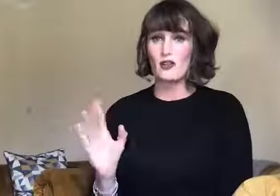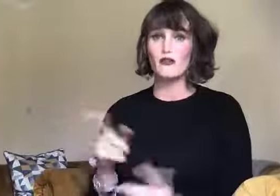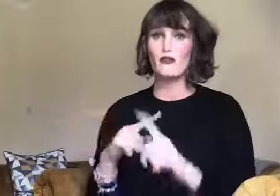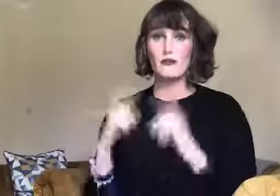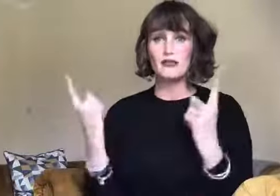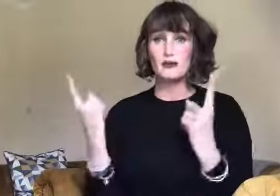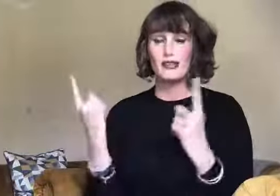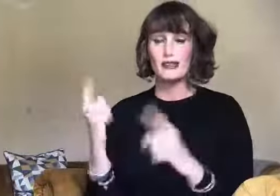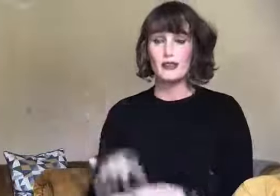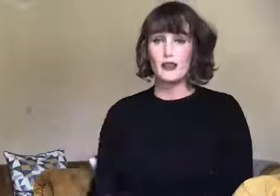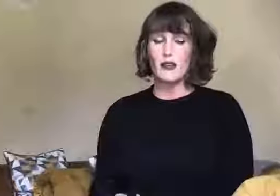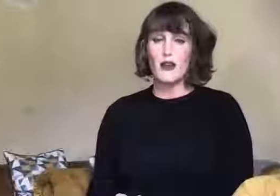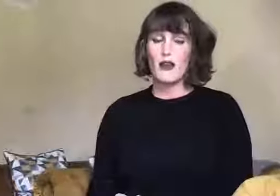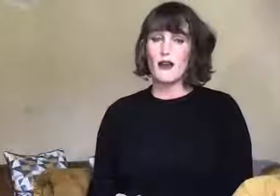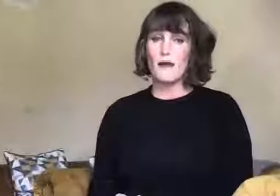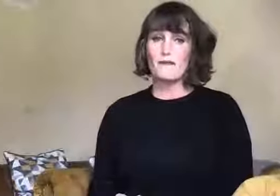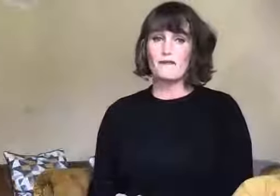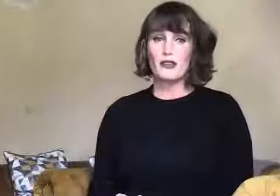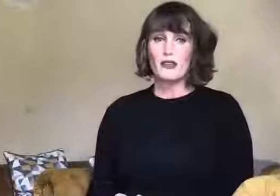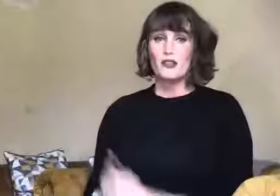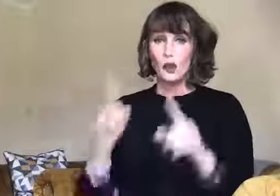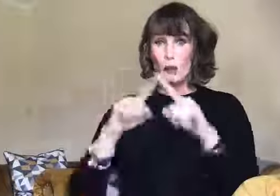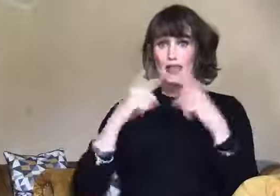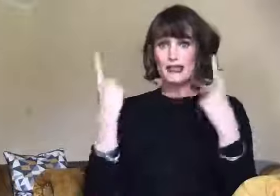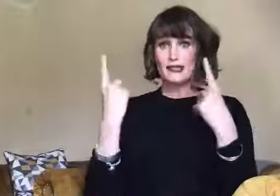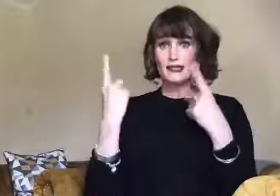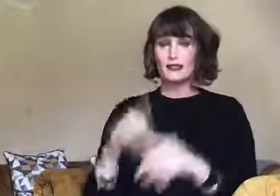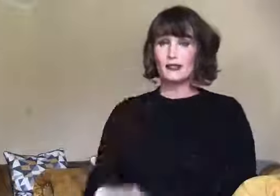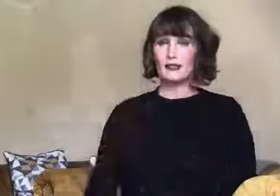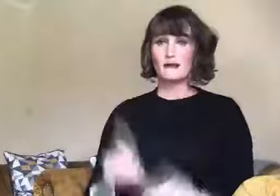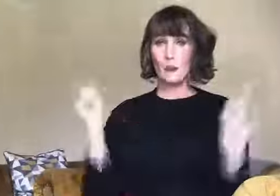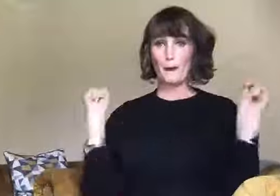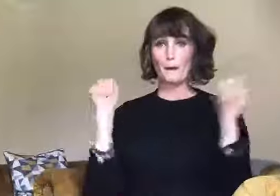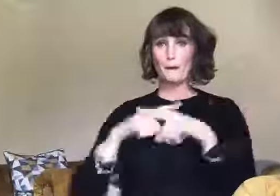if you've missed a bit. So missed